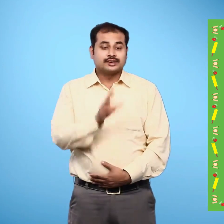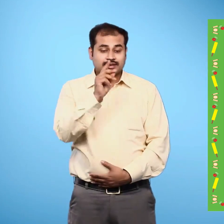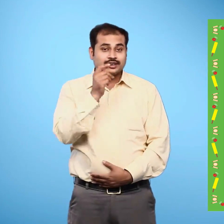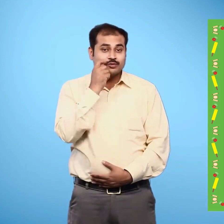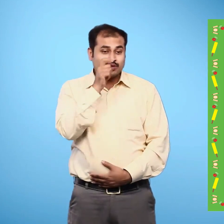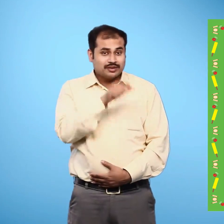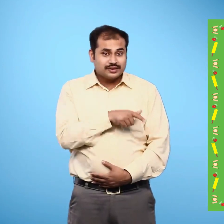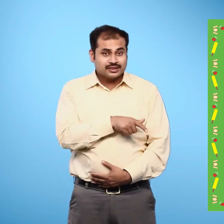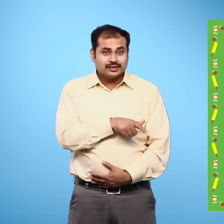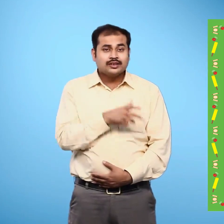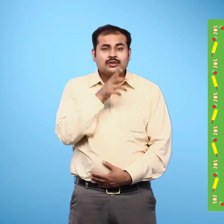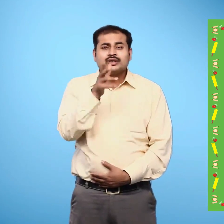Boy 2 is saying,